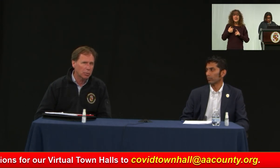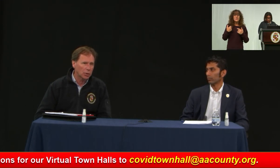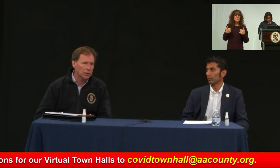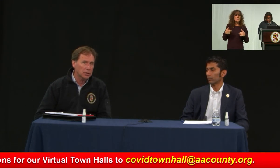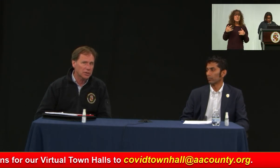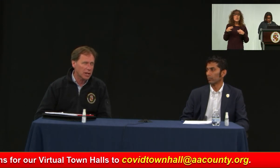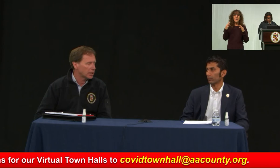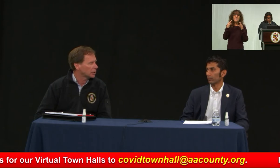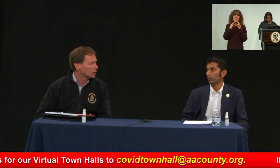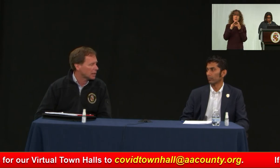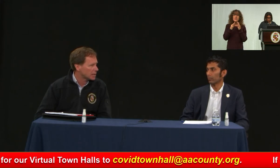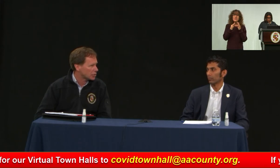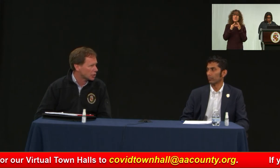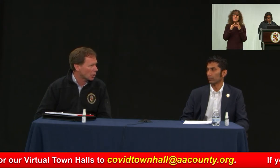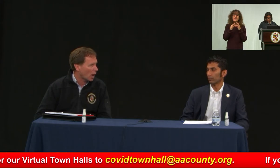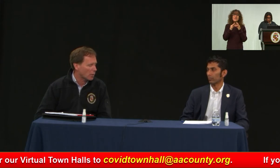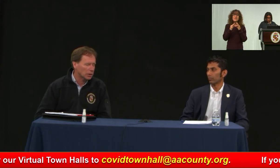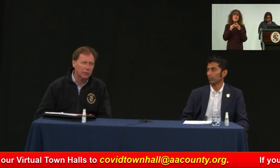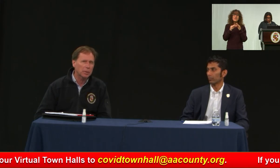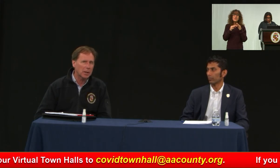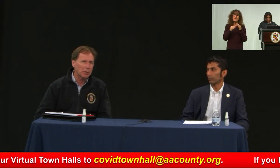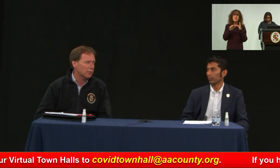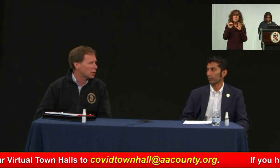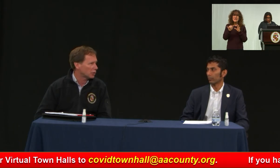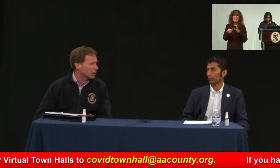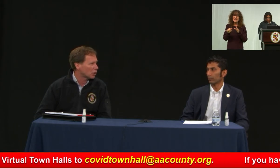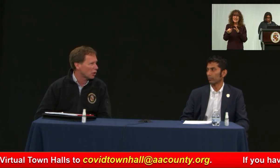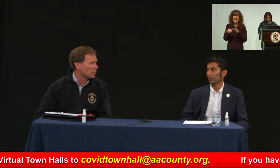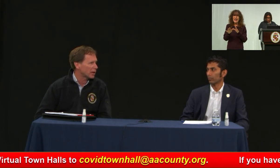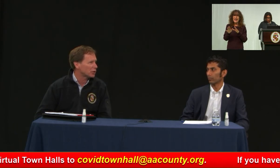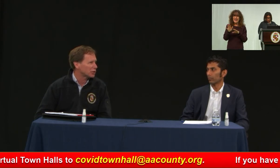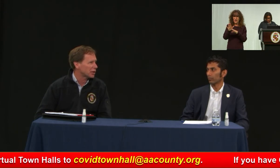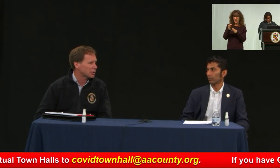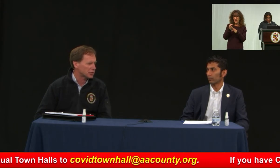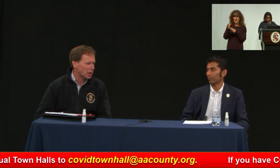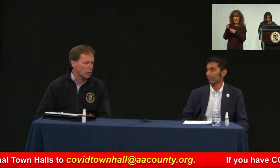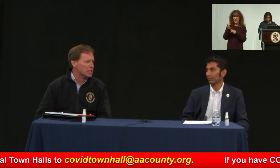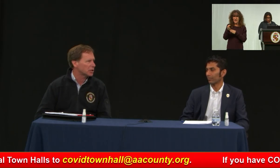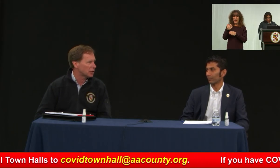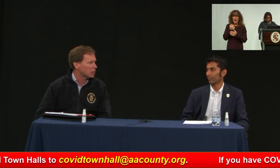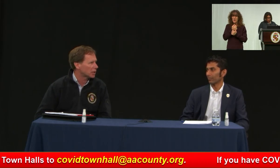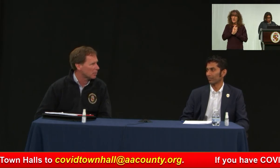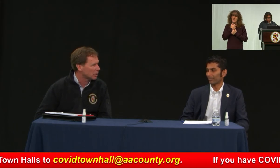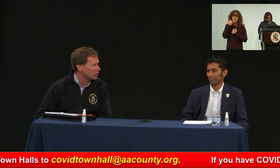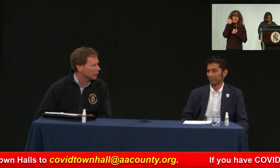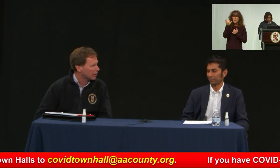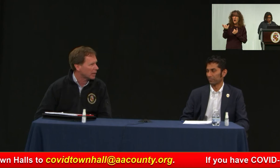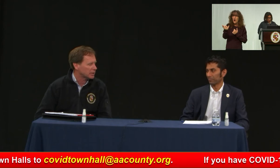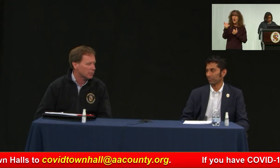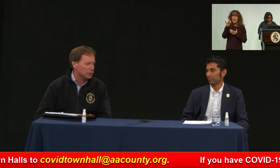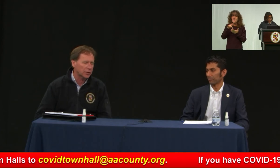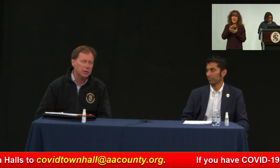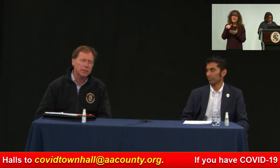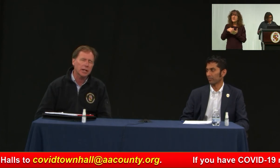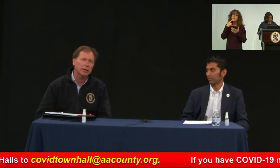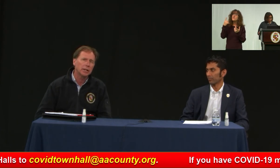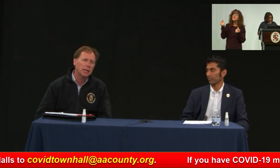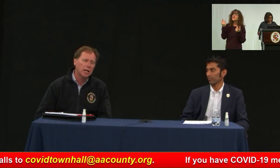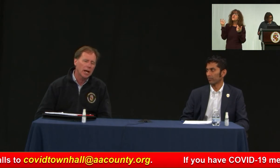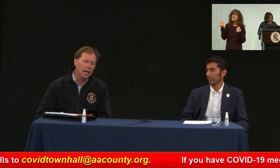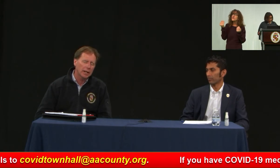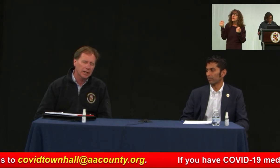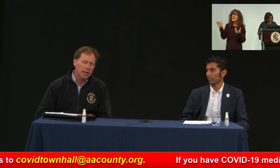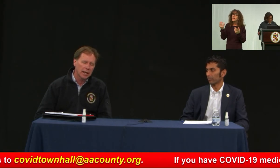very important to stay in your lane. So I would love to pick up the phone and call the medical centers and say, "What are you doing? Come on,